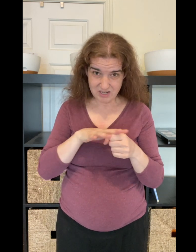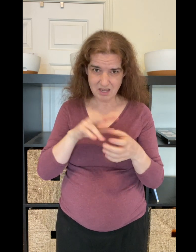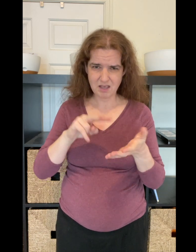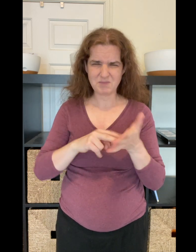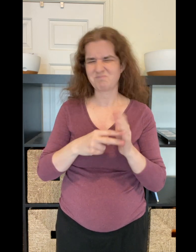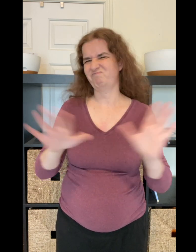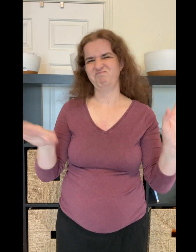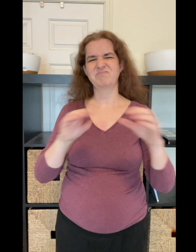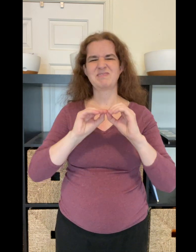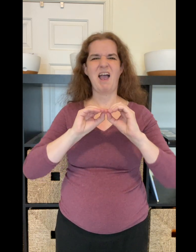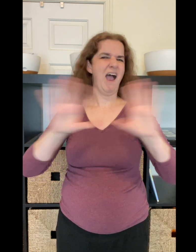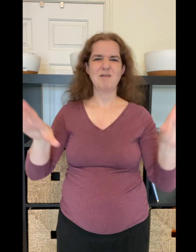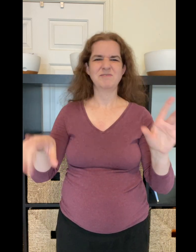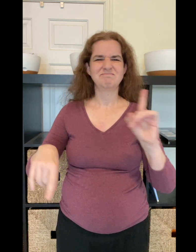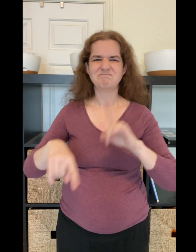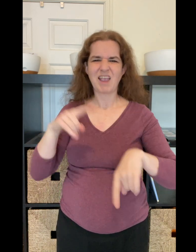If you live in that area,